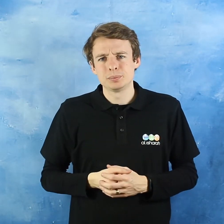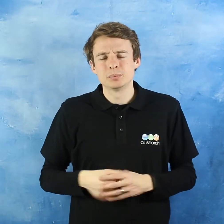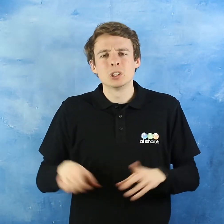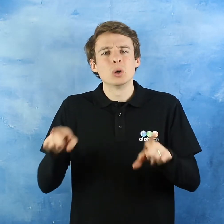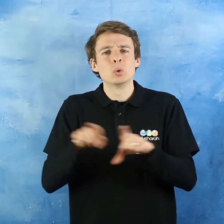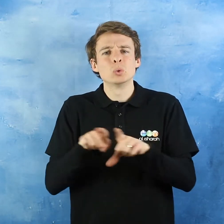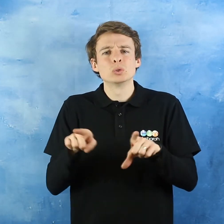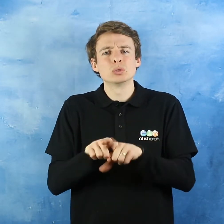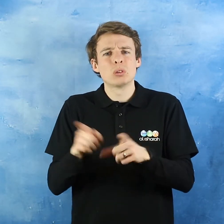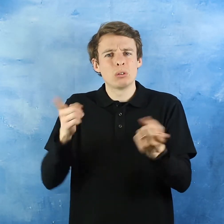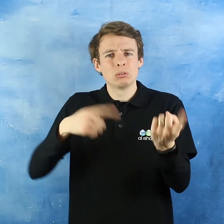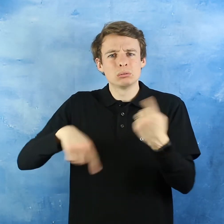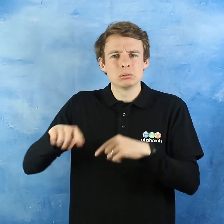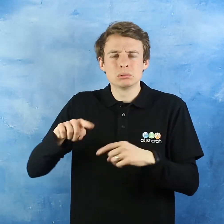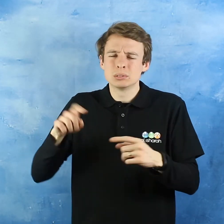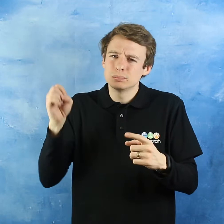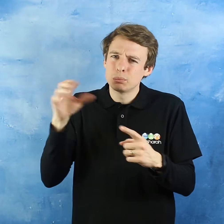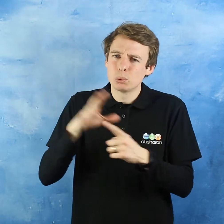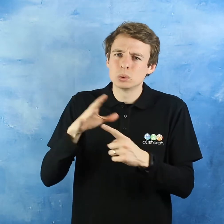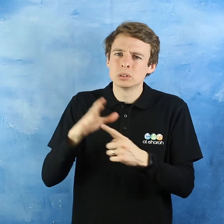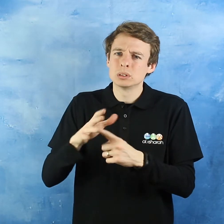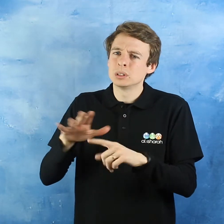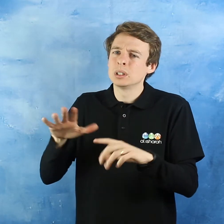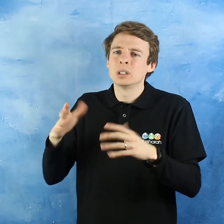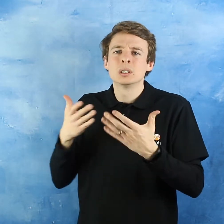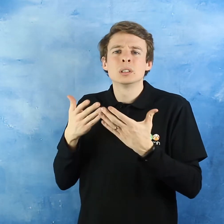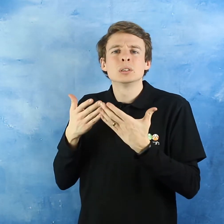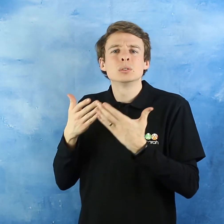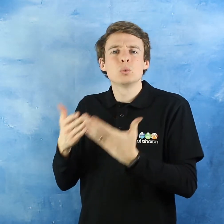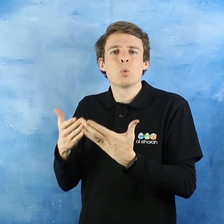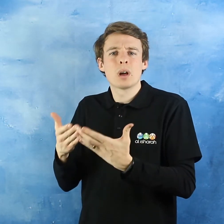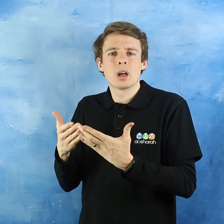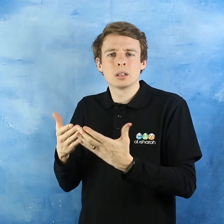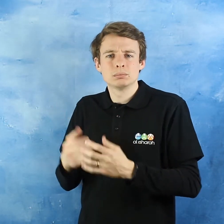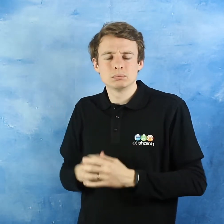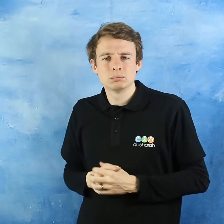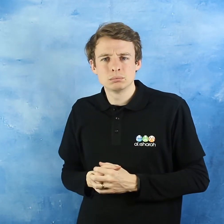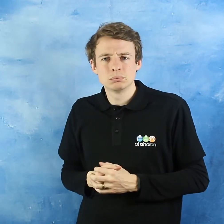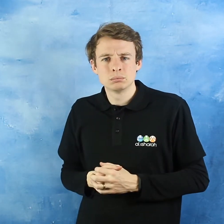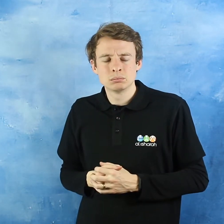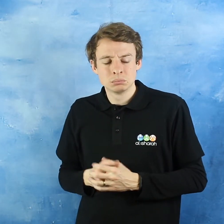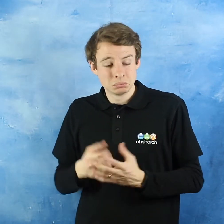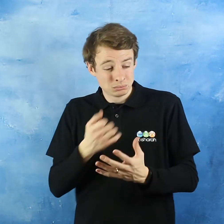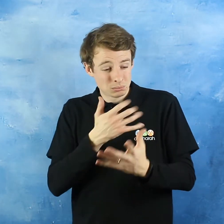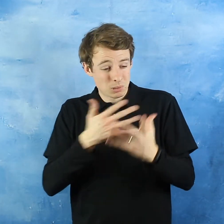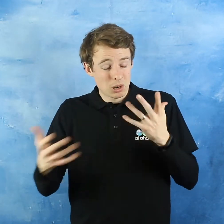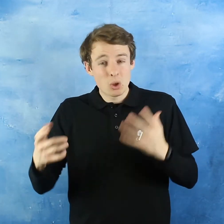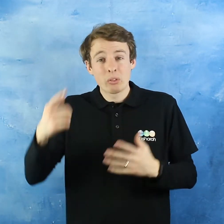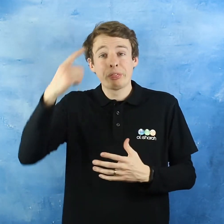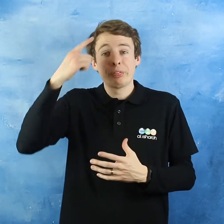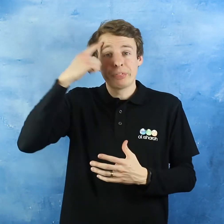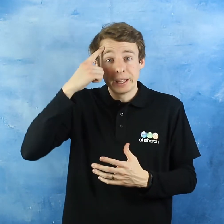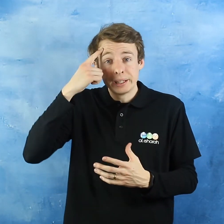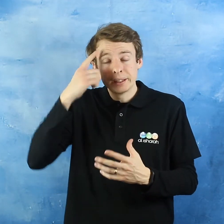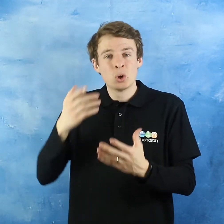is something only weakest people should do. Subhanallah, dua is the most powerful weapon in the hand of a